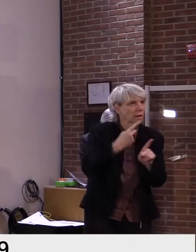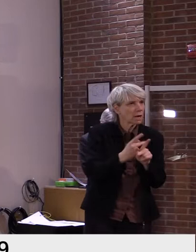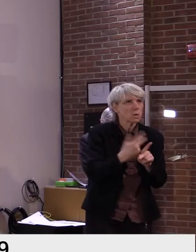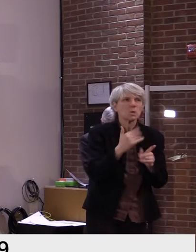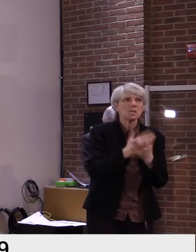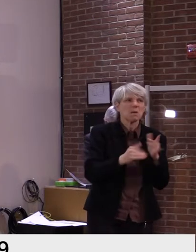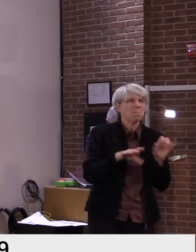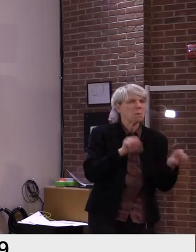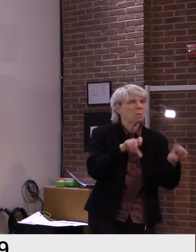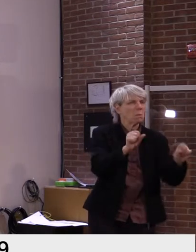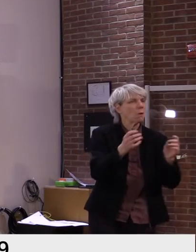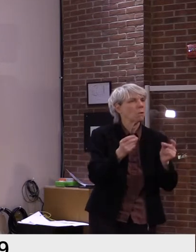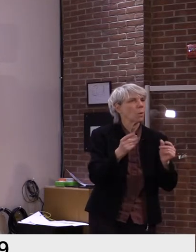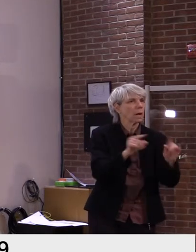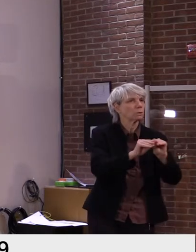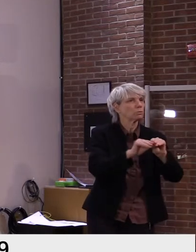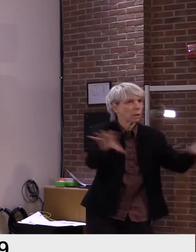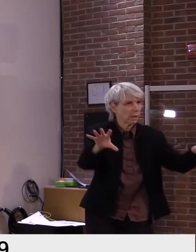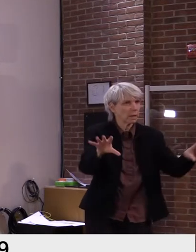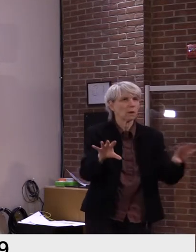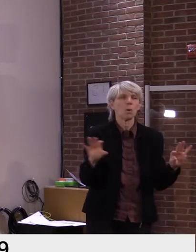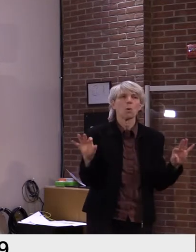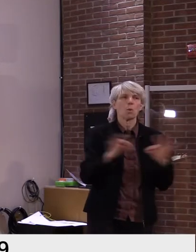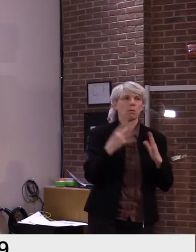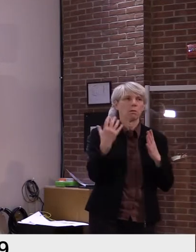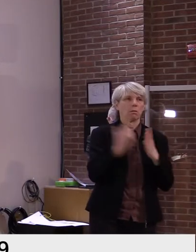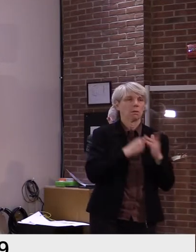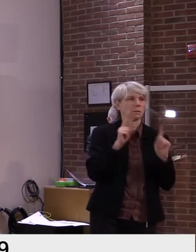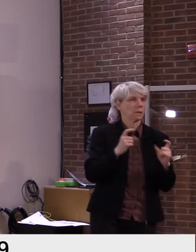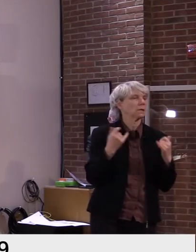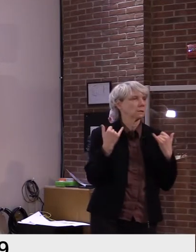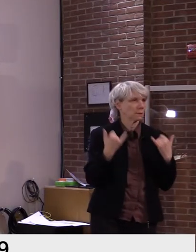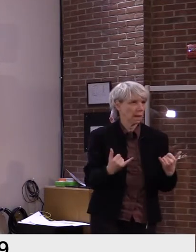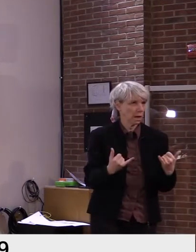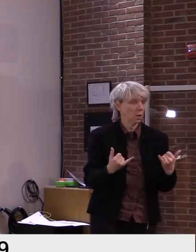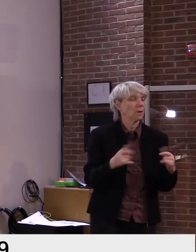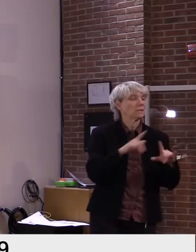those variants at bay while we vaccinate as many people as we